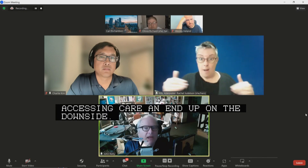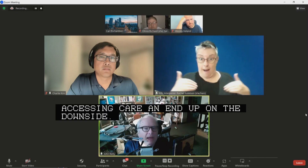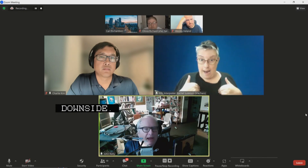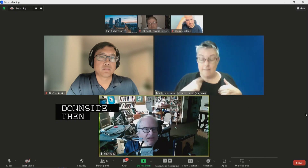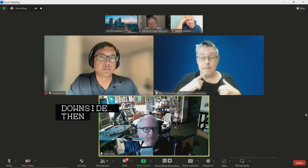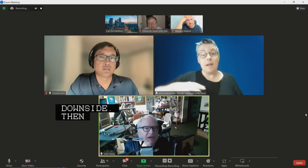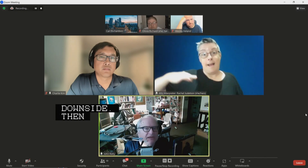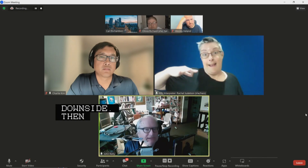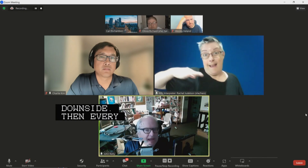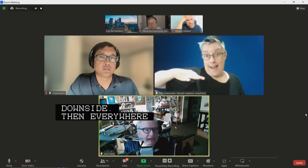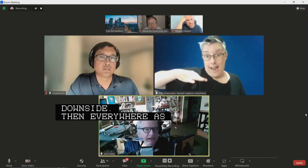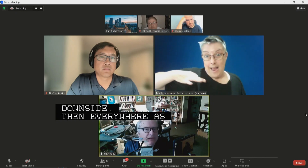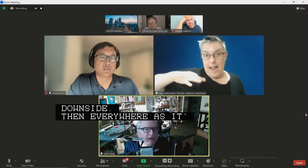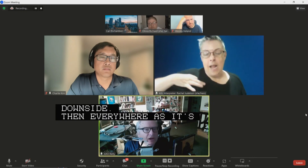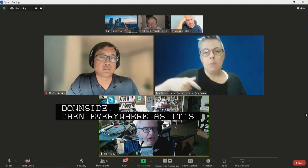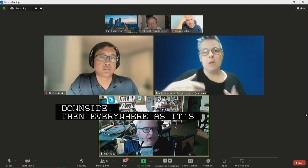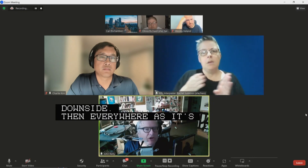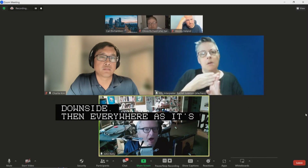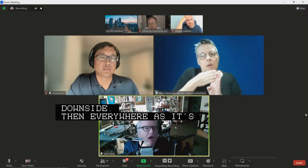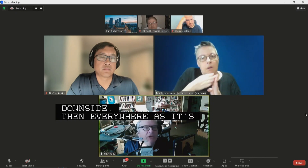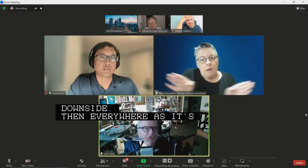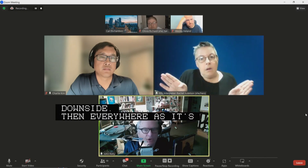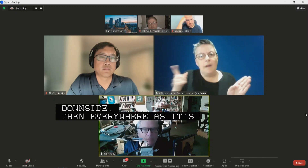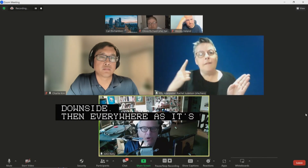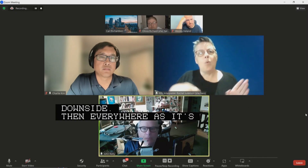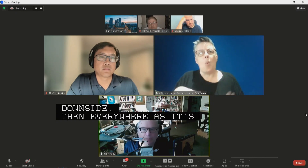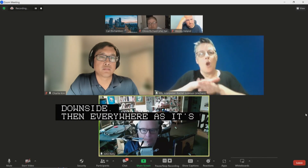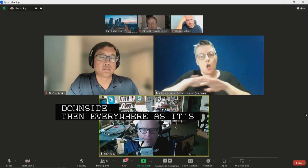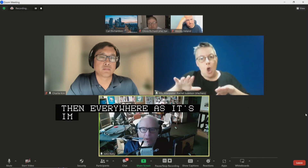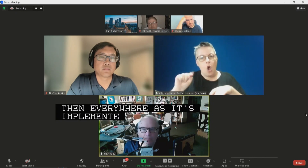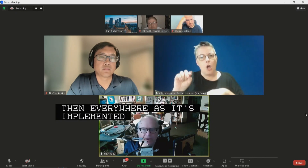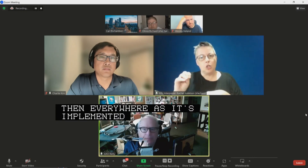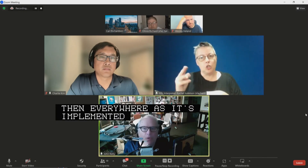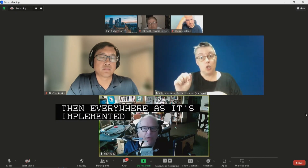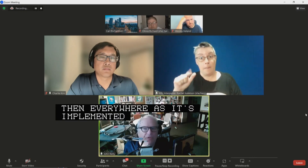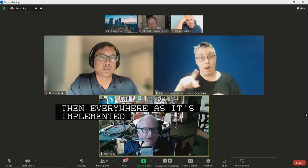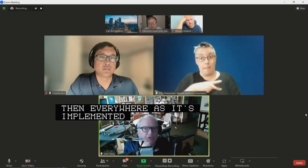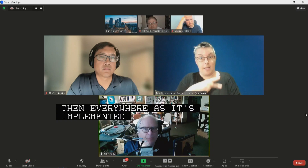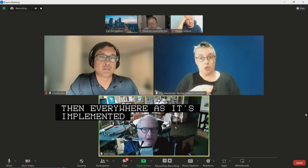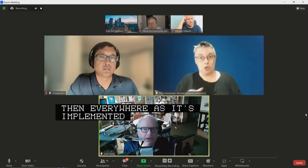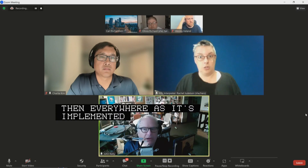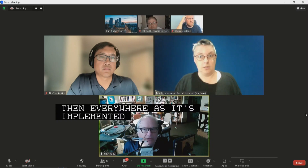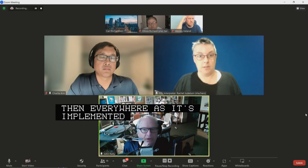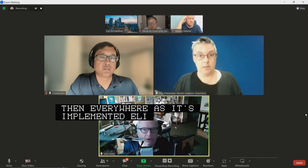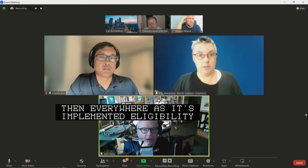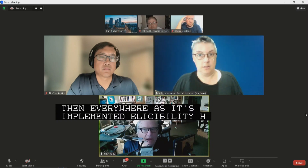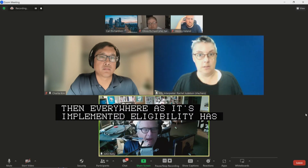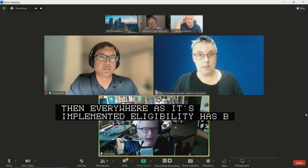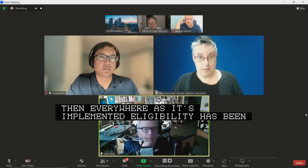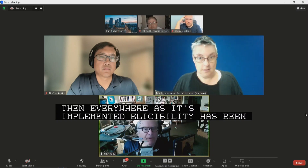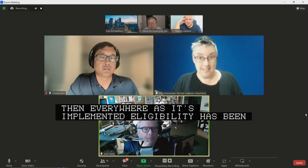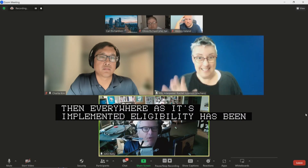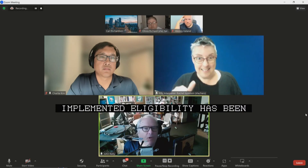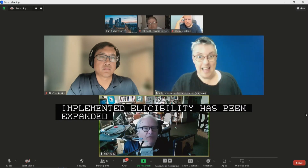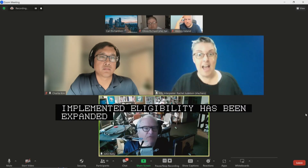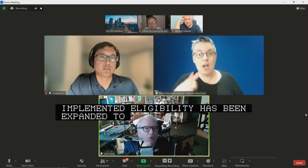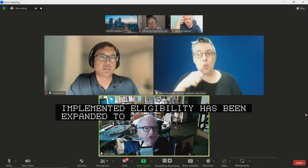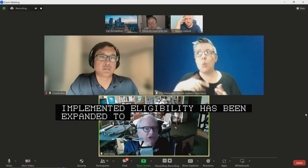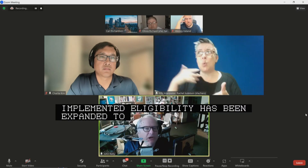eligibility has been extended to non-terminal people with disabilities. And